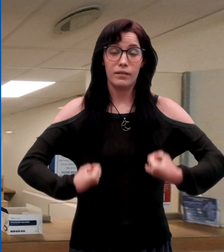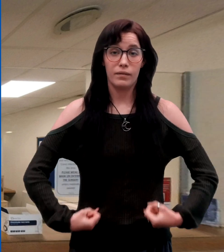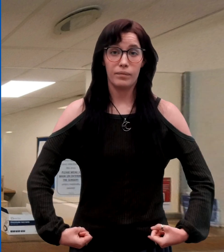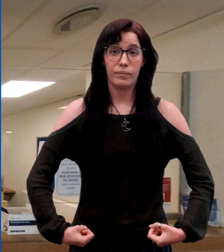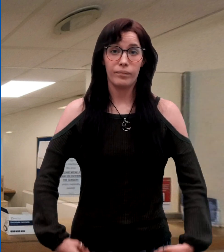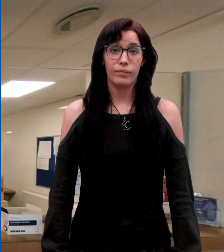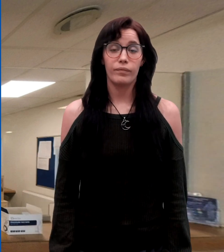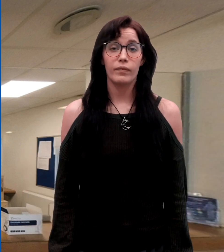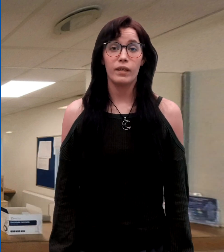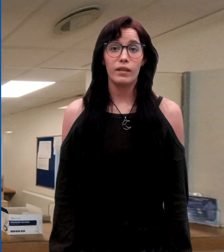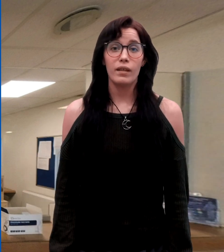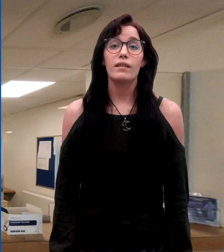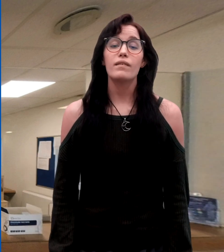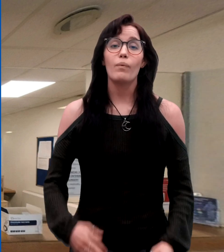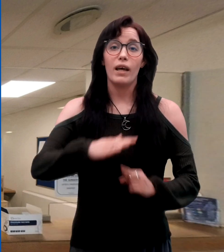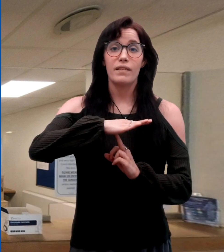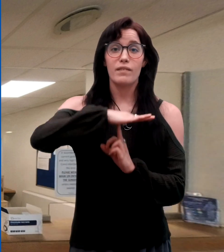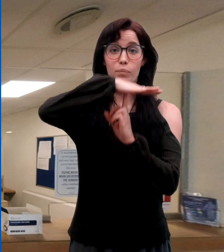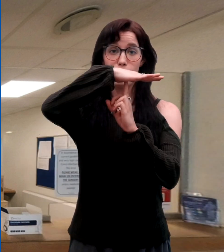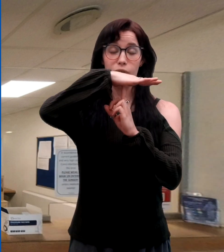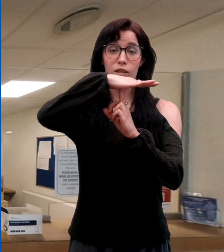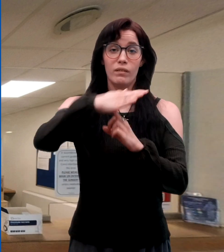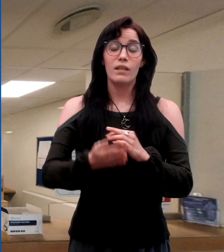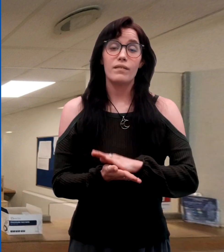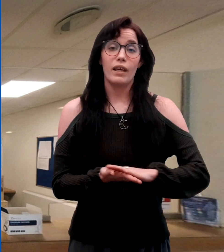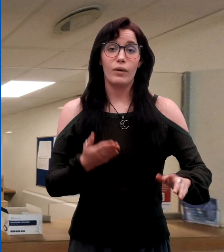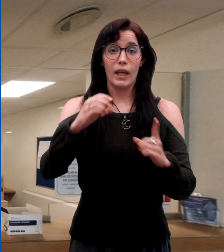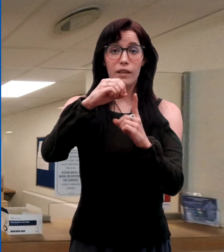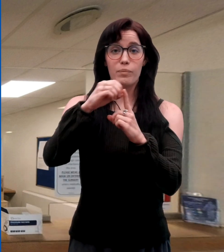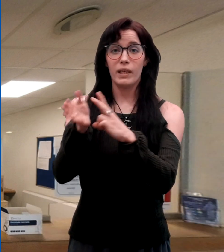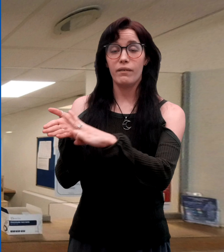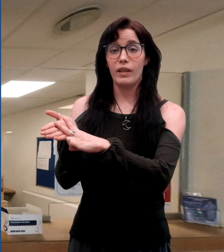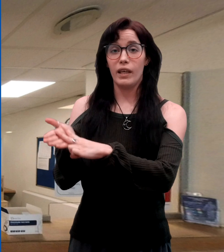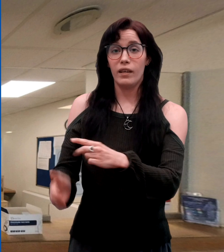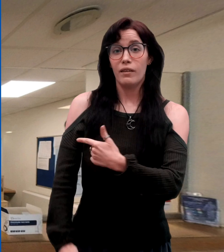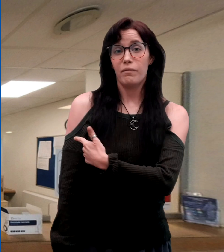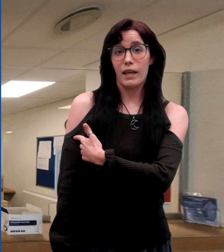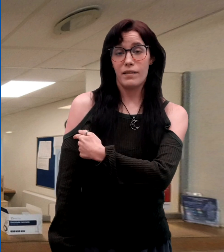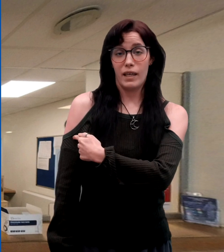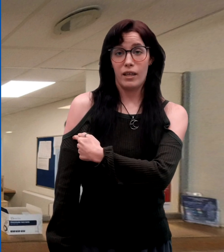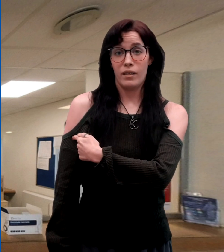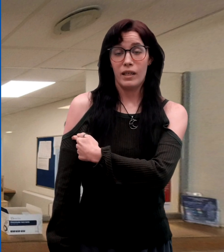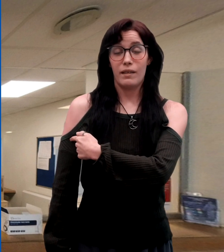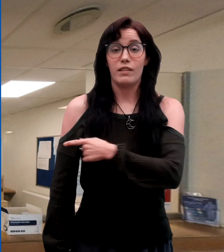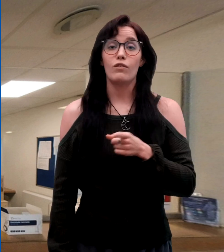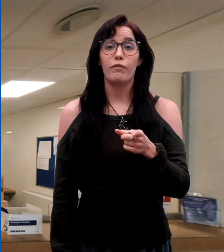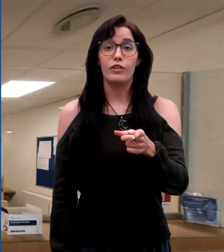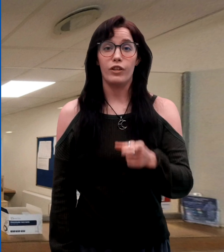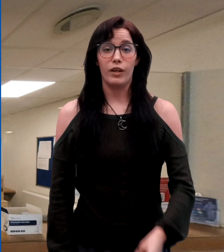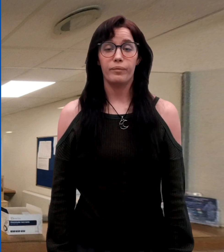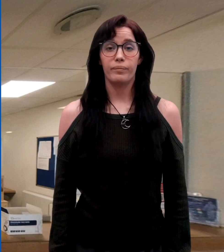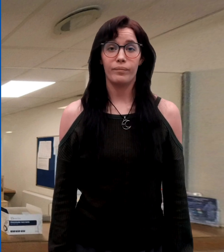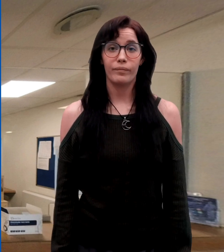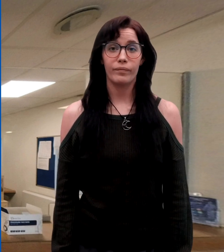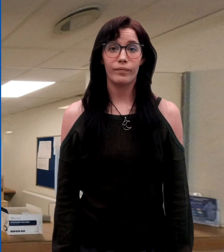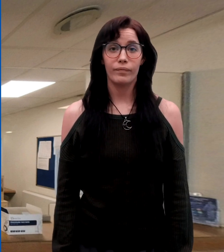cancer. This is why it is important to get your HPV vaccine if it is offered to